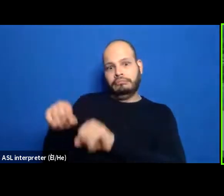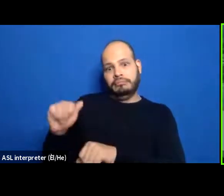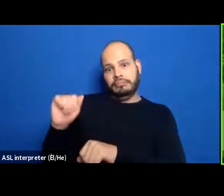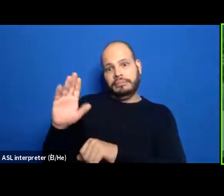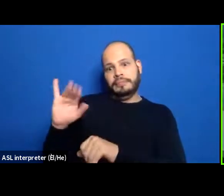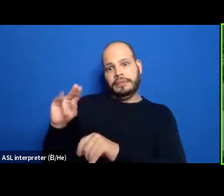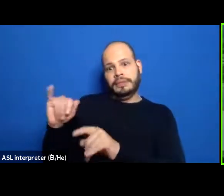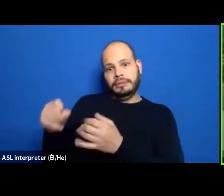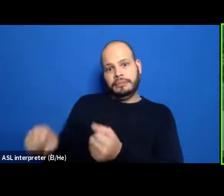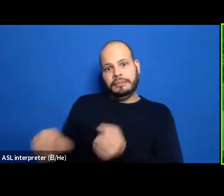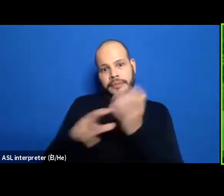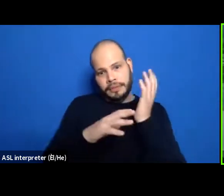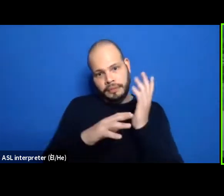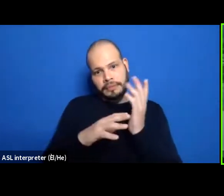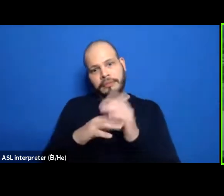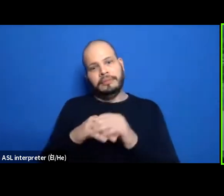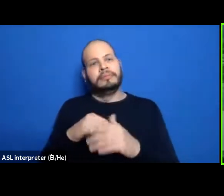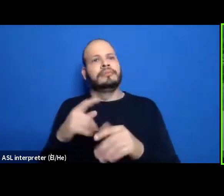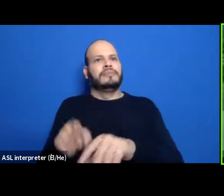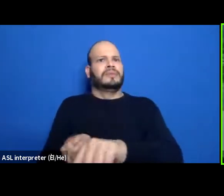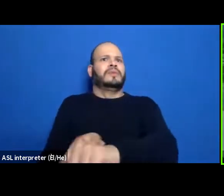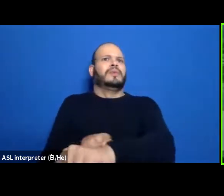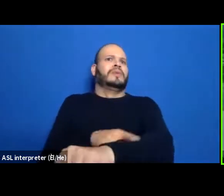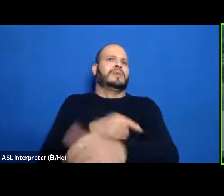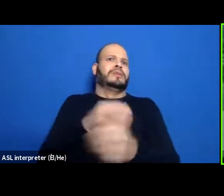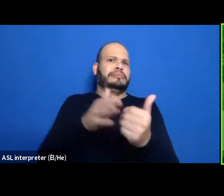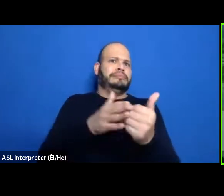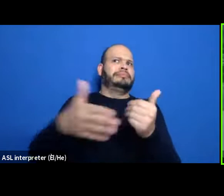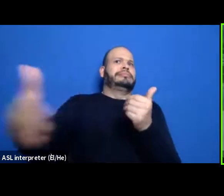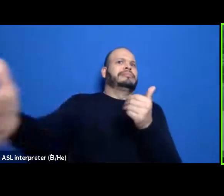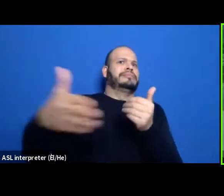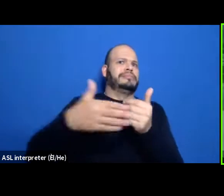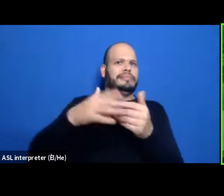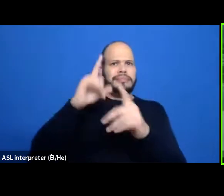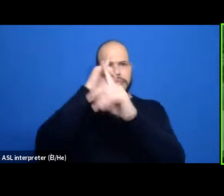so I want to invite each of you to share one